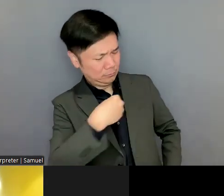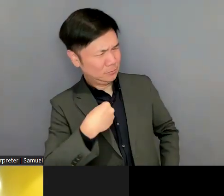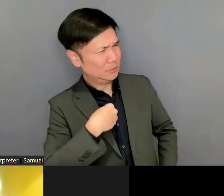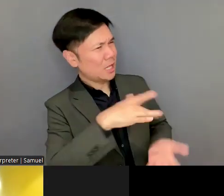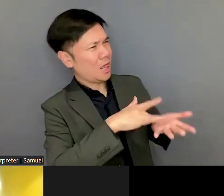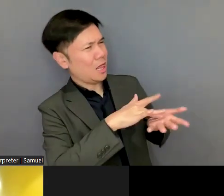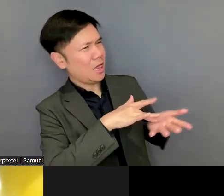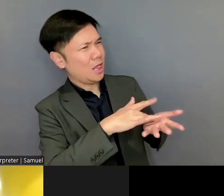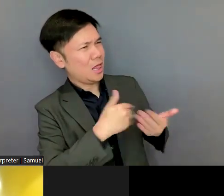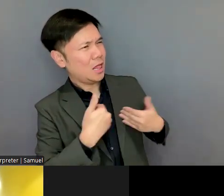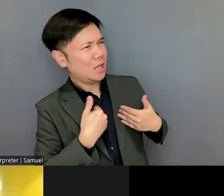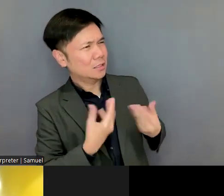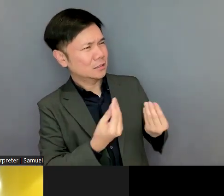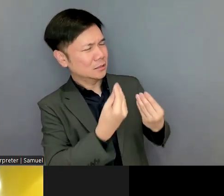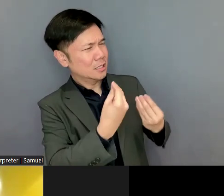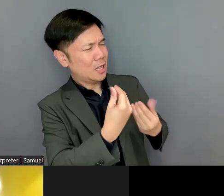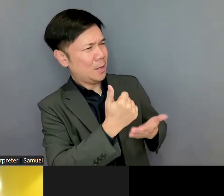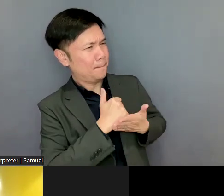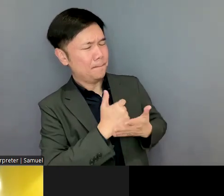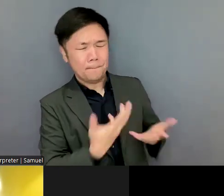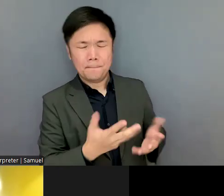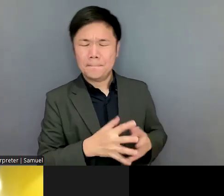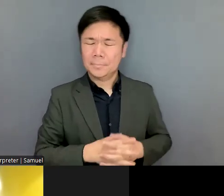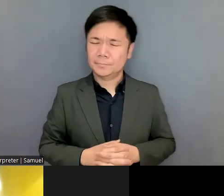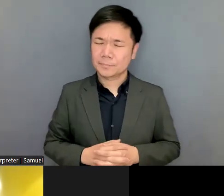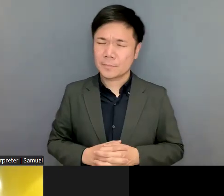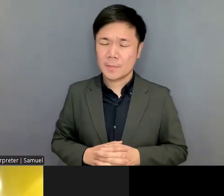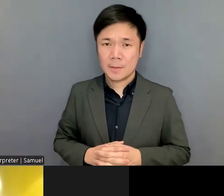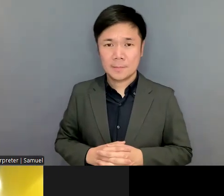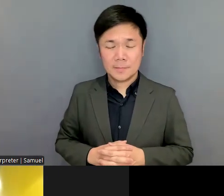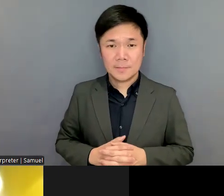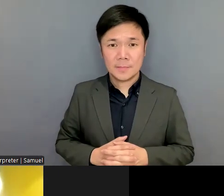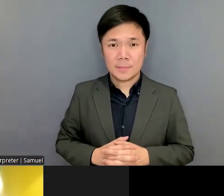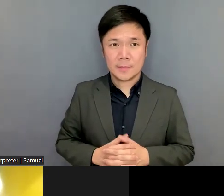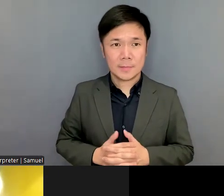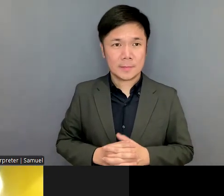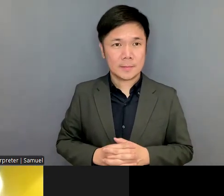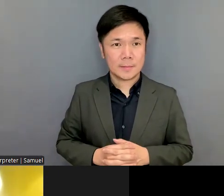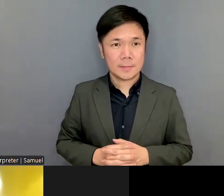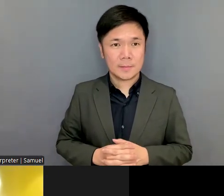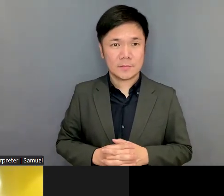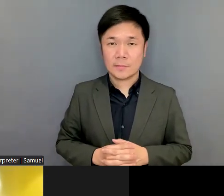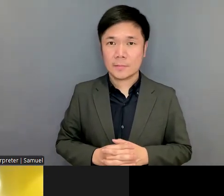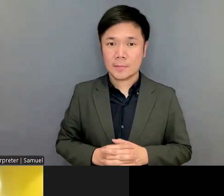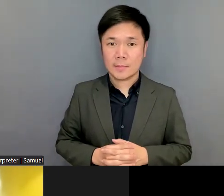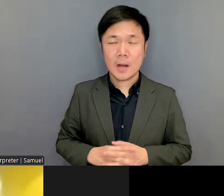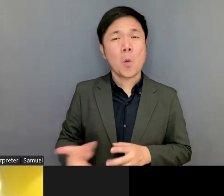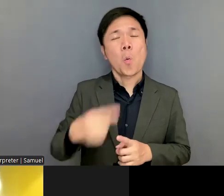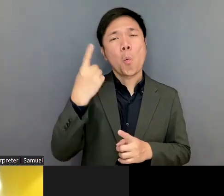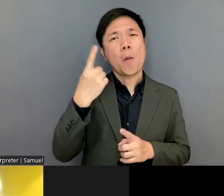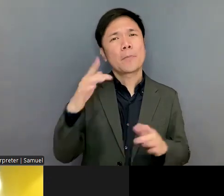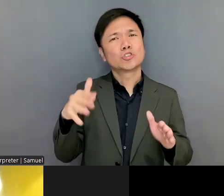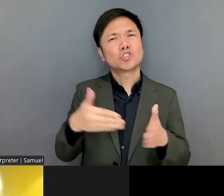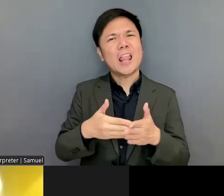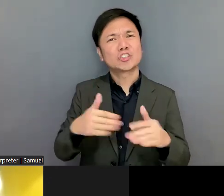obviamente, tener esta oportunidad de sanación. Otro desafío que tenemos Another es la challenge libre that we have